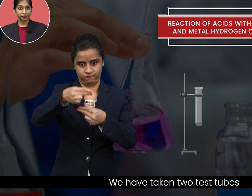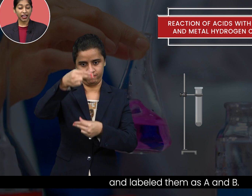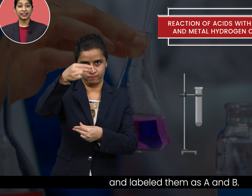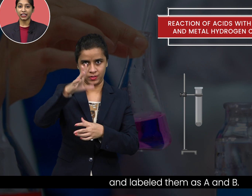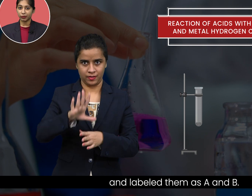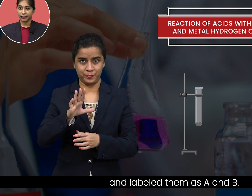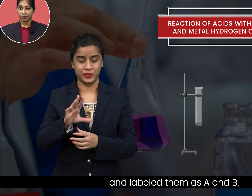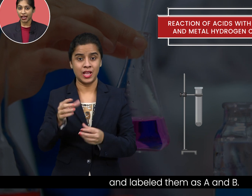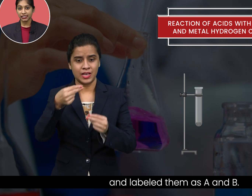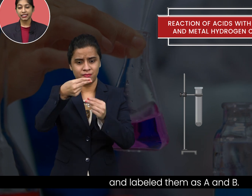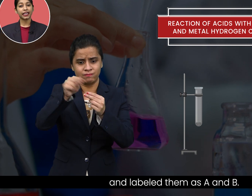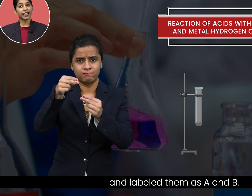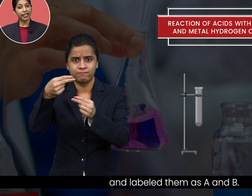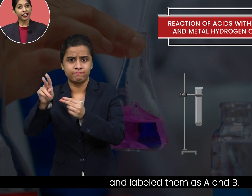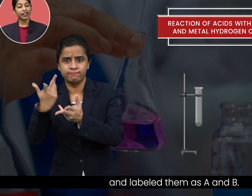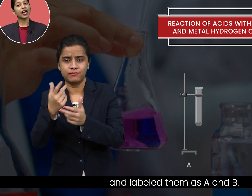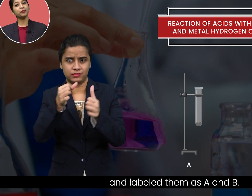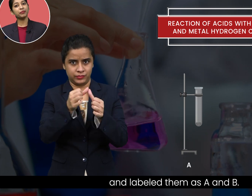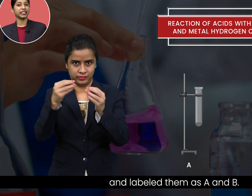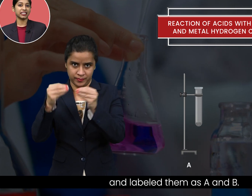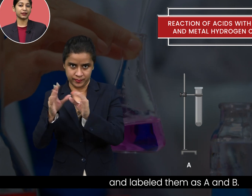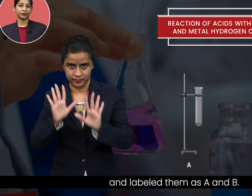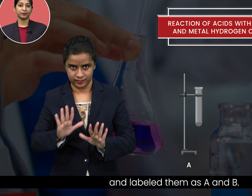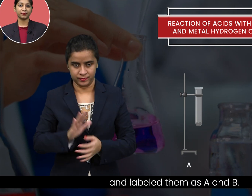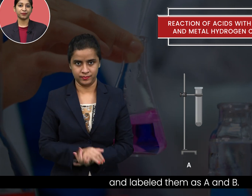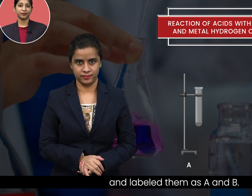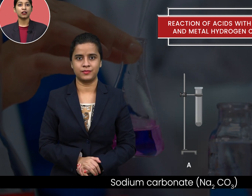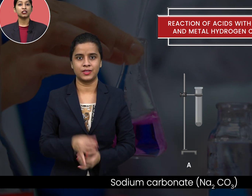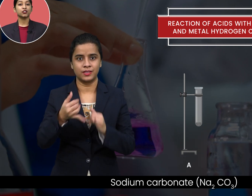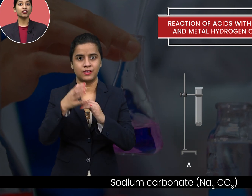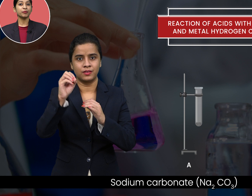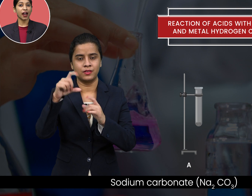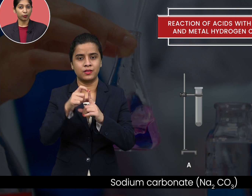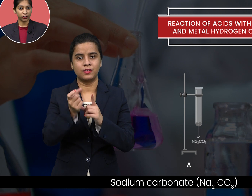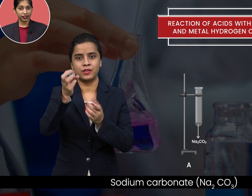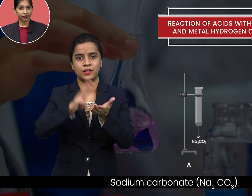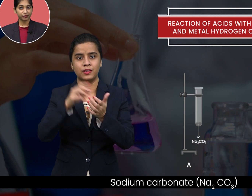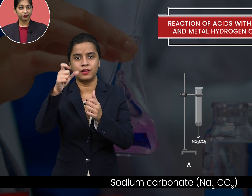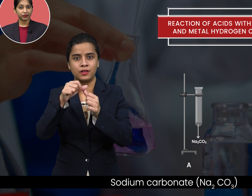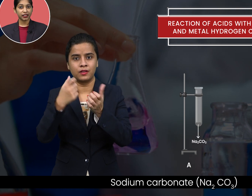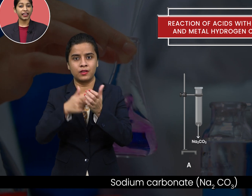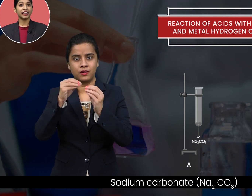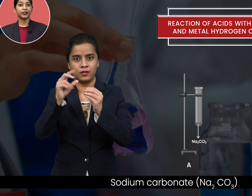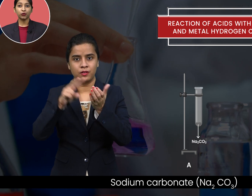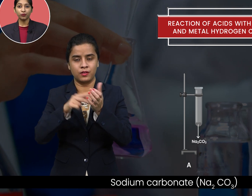tubes and labeled them as A and B. Sodium carbonate,